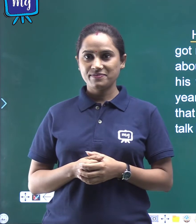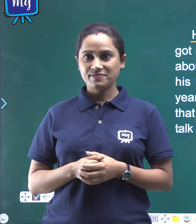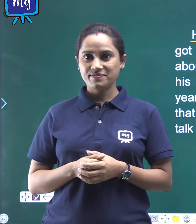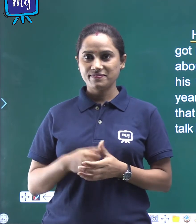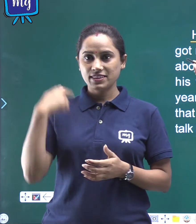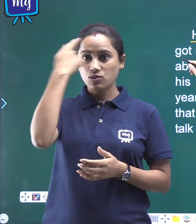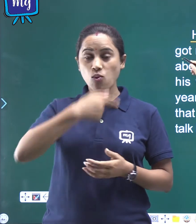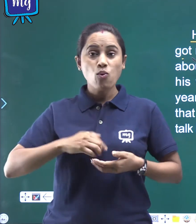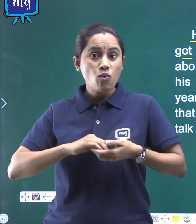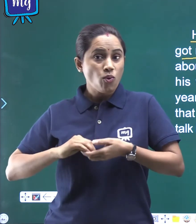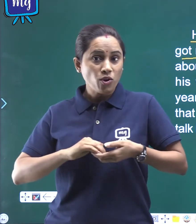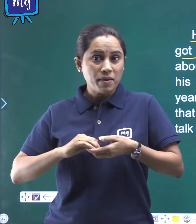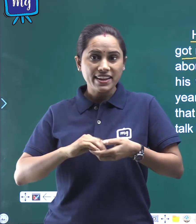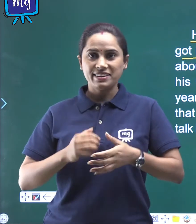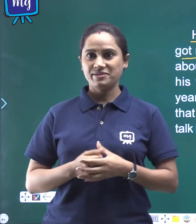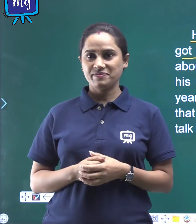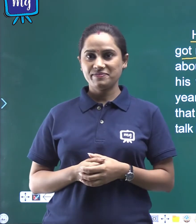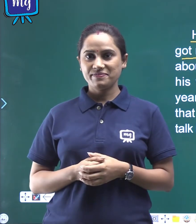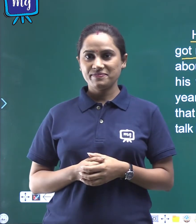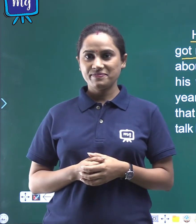who got married